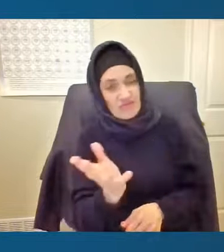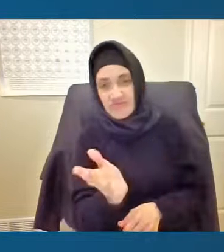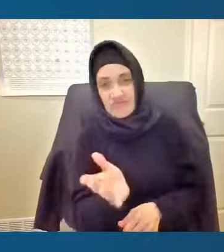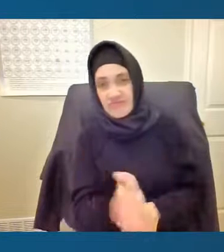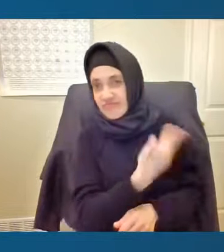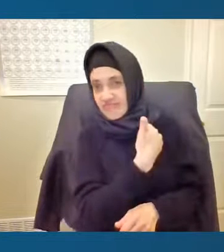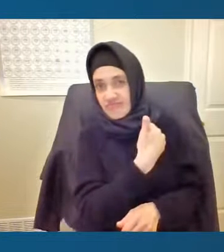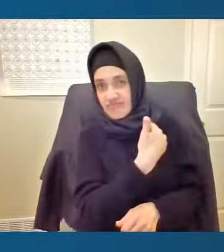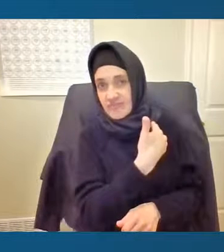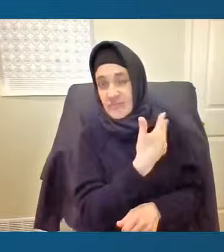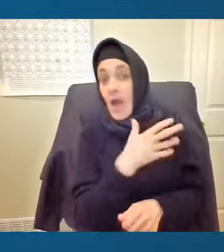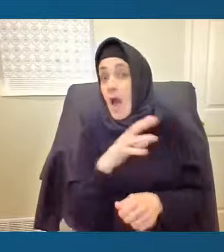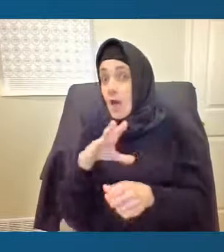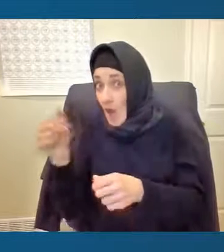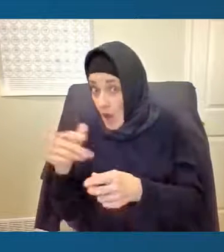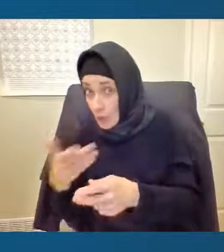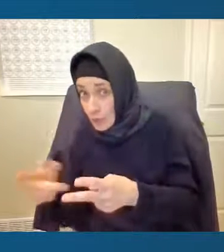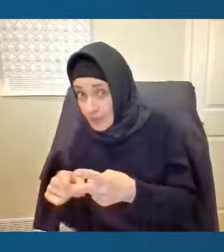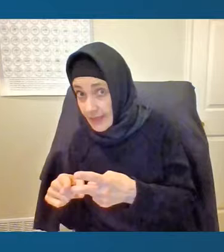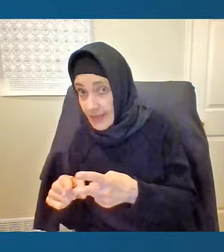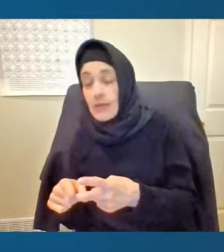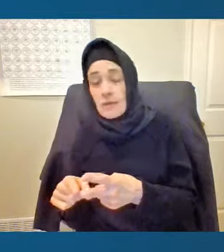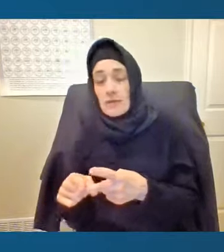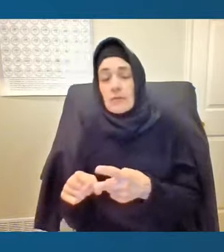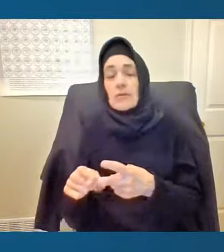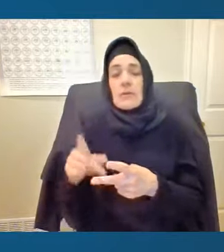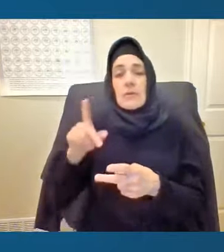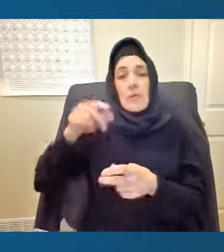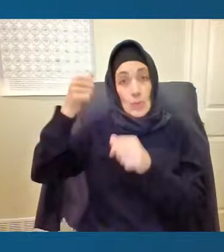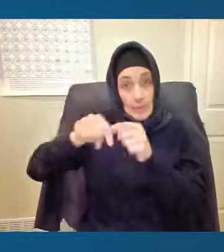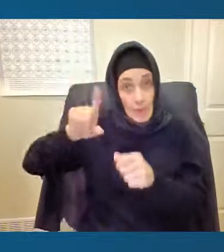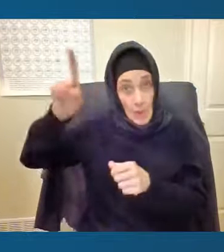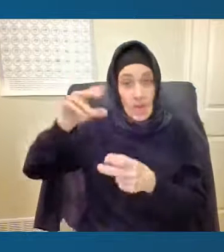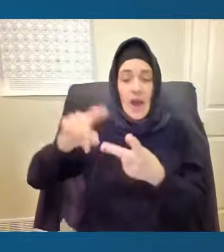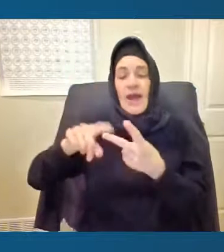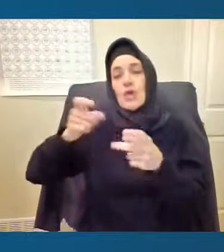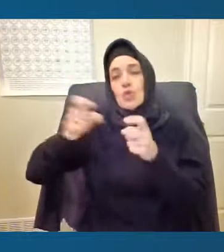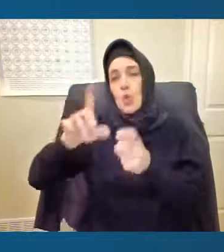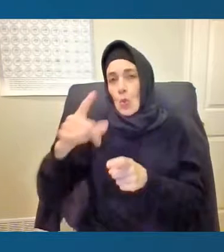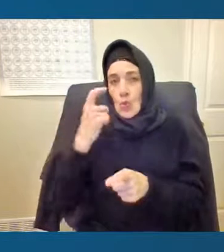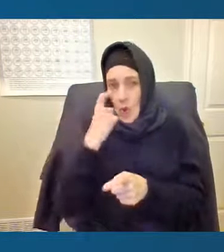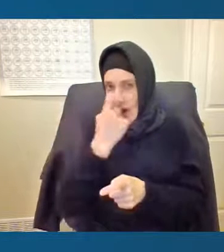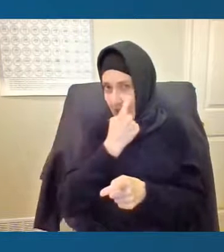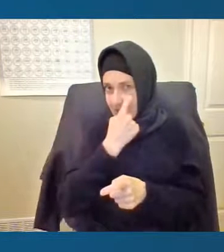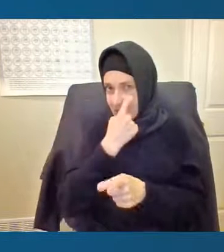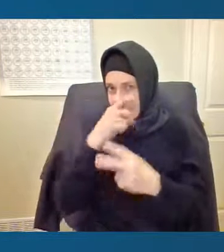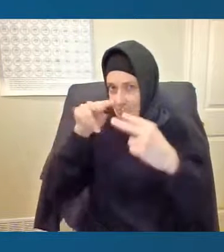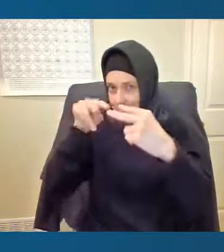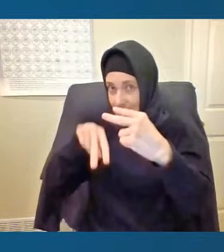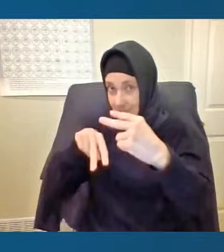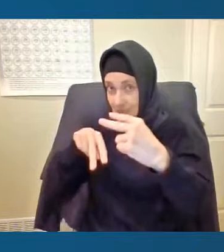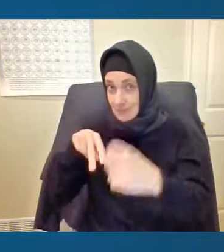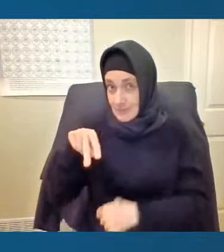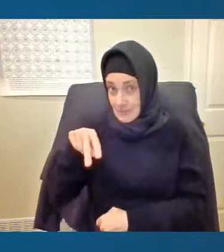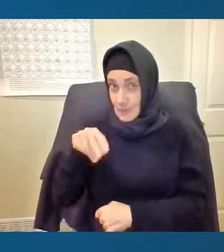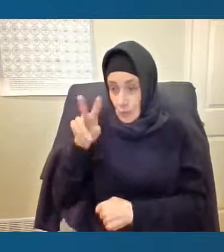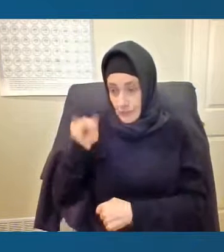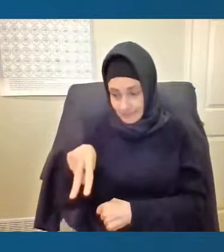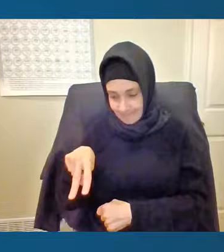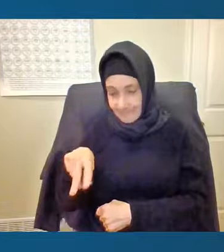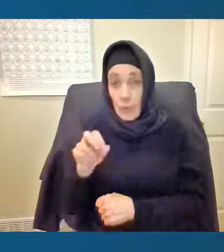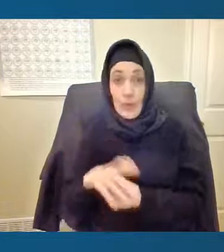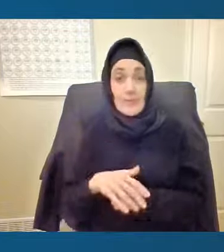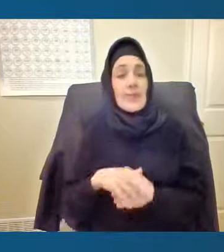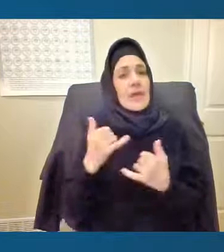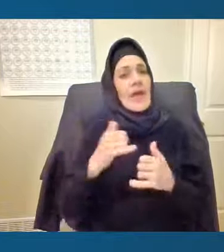Allah. I'm gonna bring up one more thing though. Imam Ghazali says this. All of these hadith talk about how great dhikr